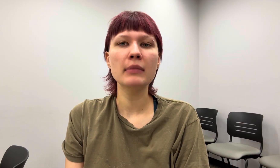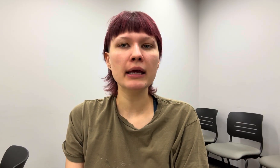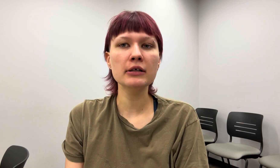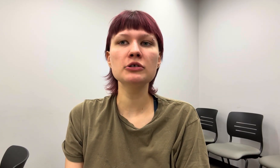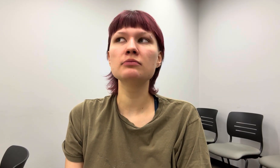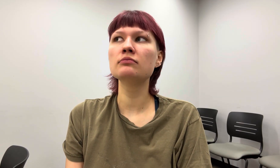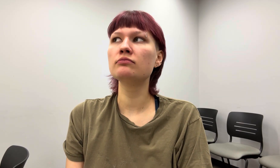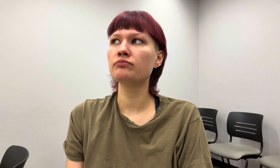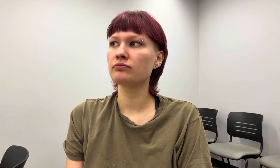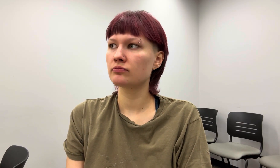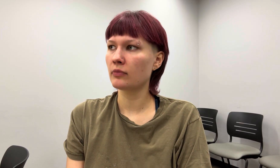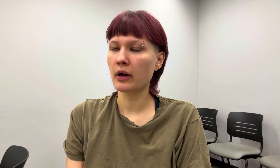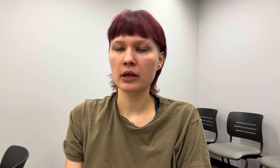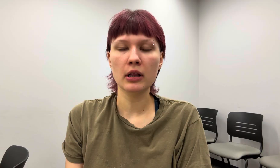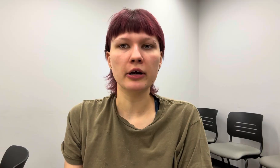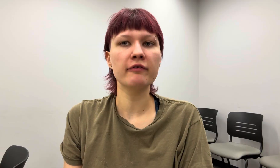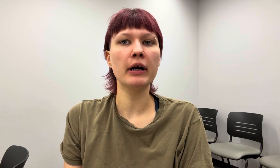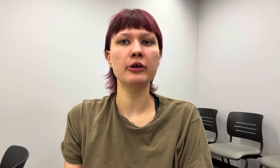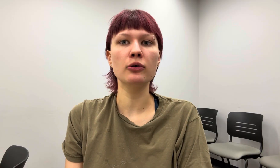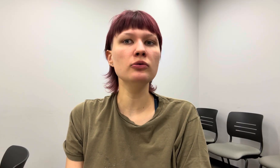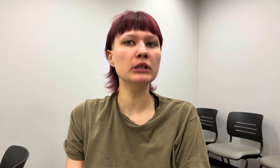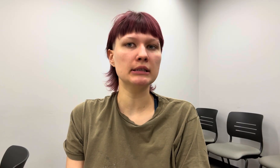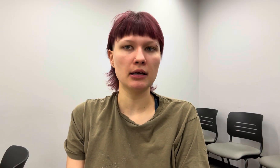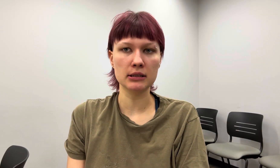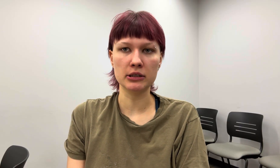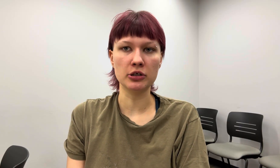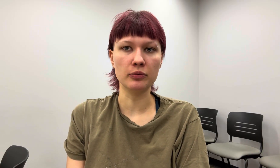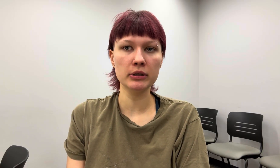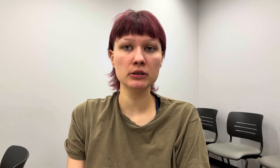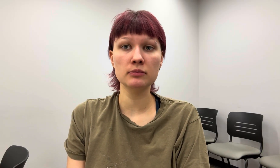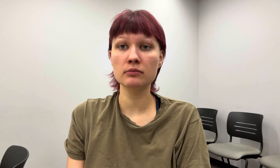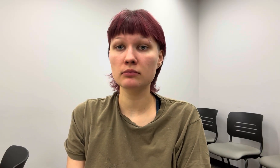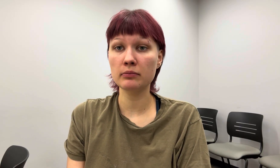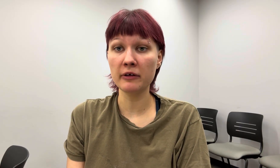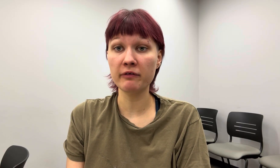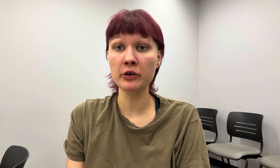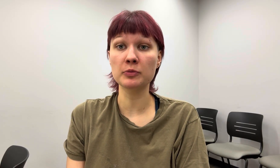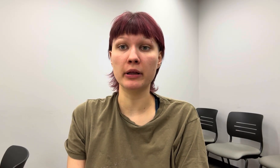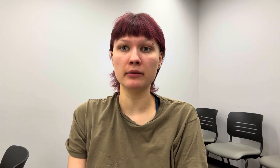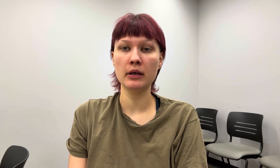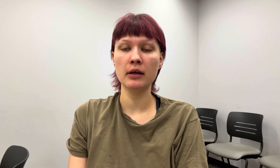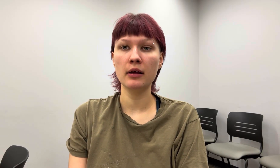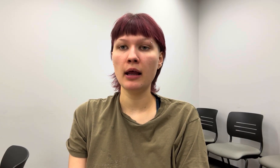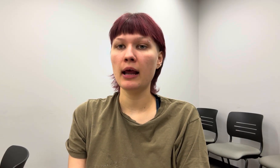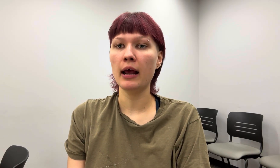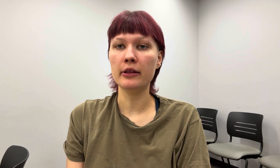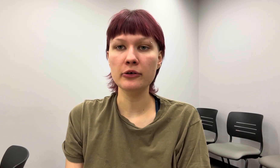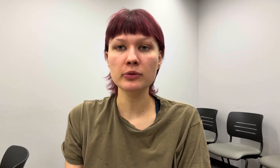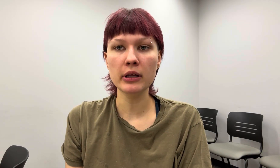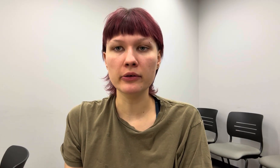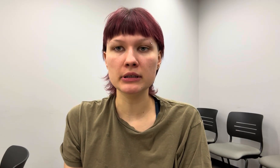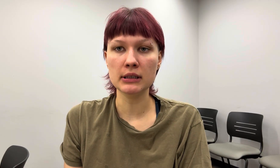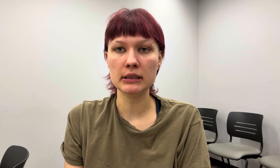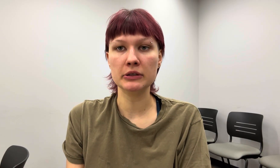And clarified whose assassination it was by fingerspelling. And those were the only details